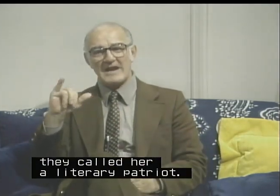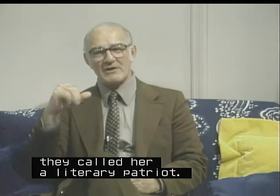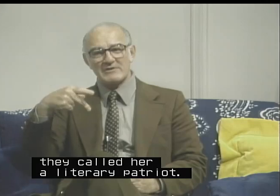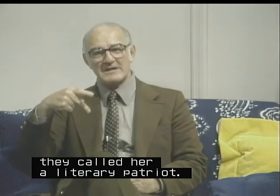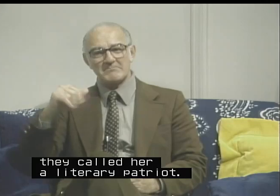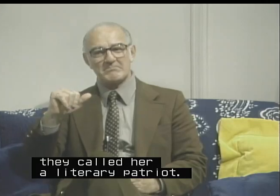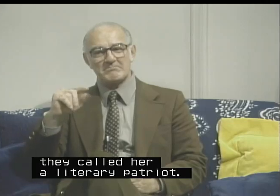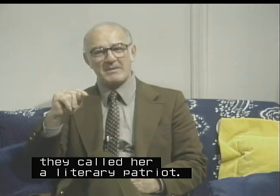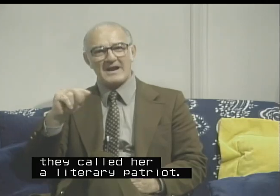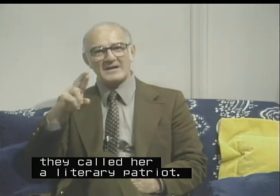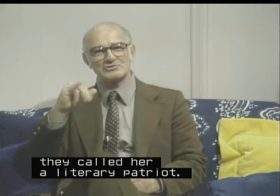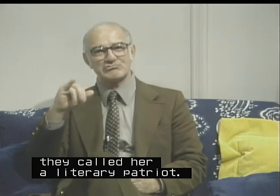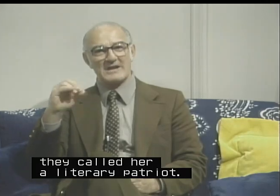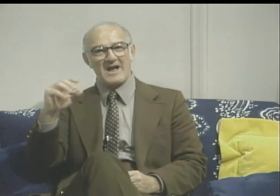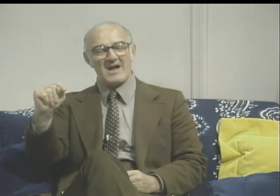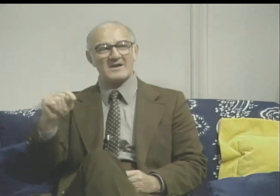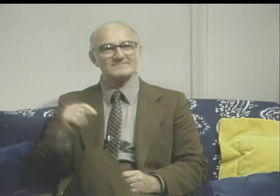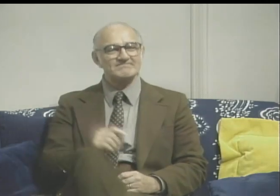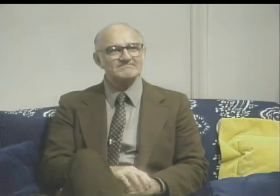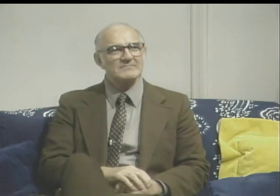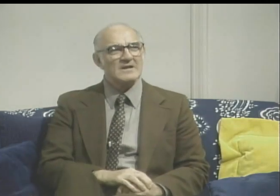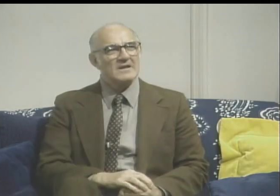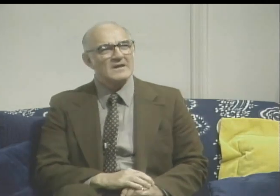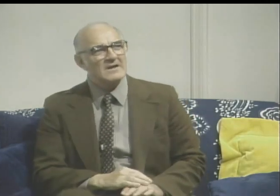literary patriot.